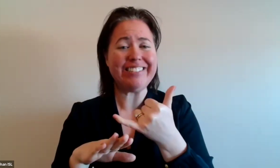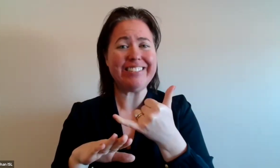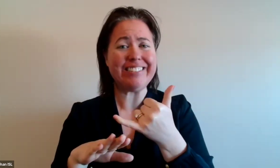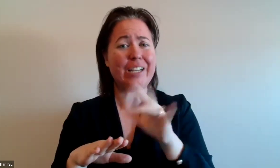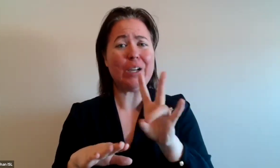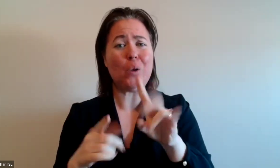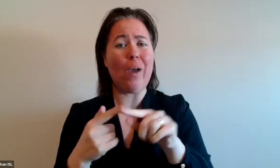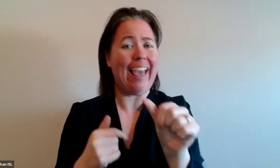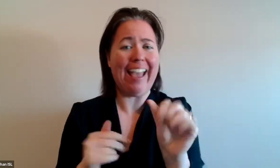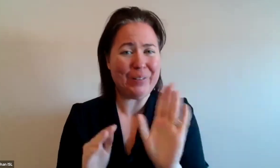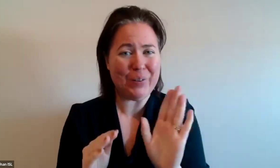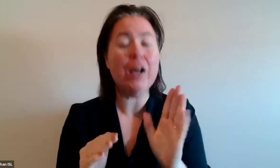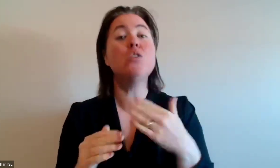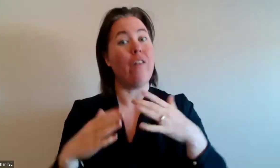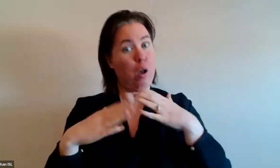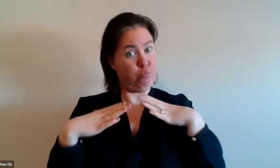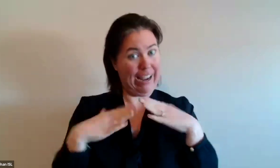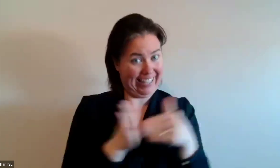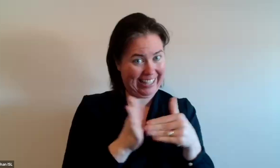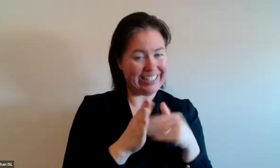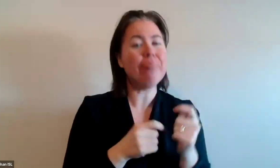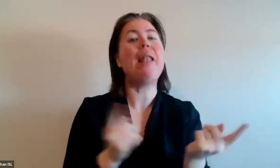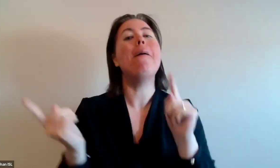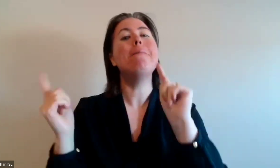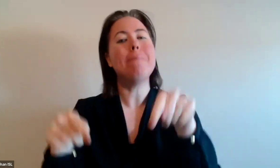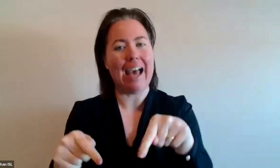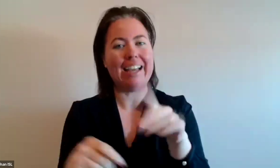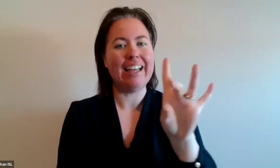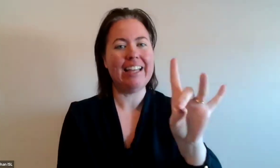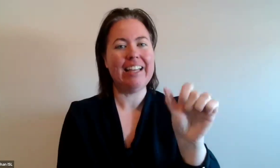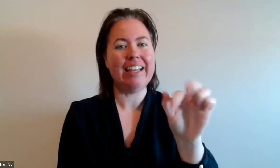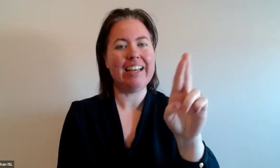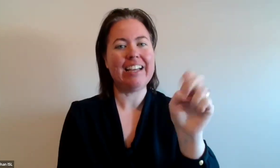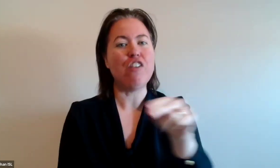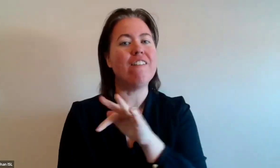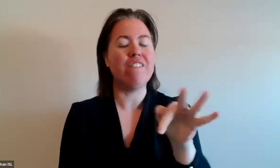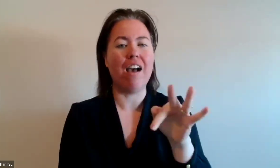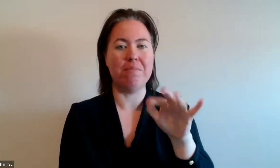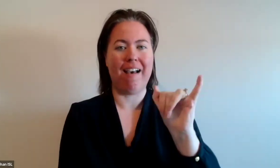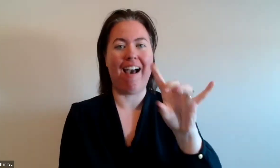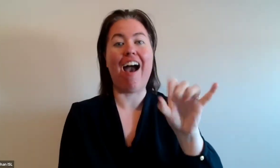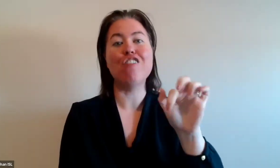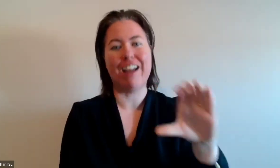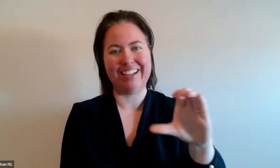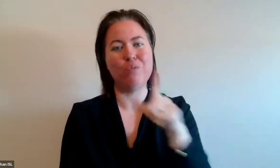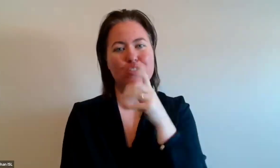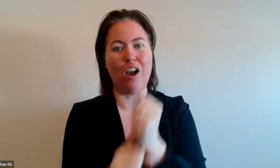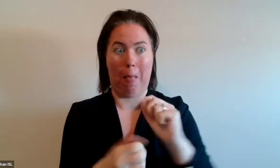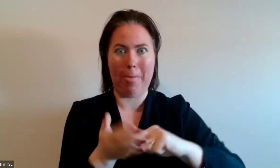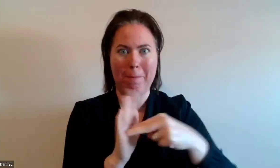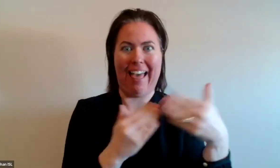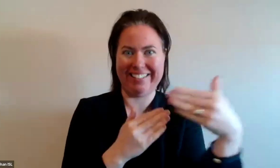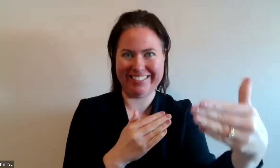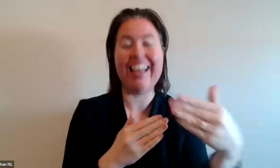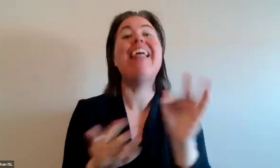to Q&A next. When we come back from our comfort break, we will have Karen from the Irish Human Rights and Equality Commission talk about their plans.